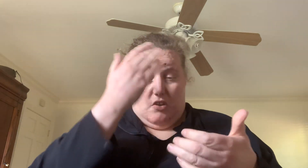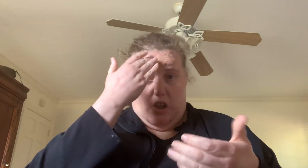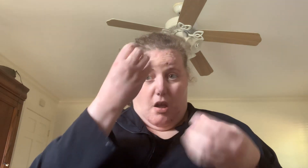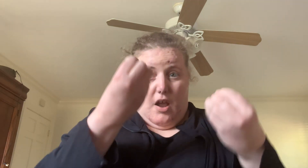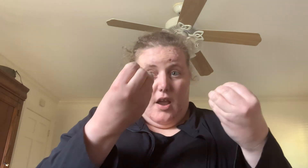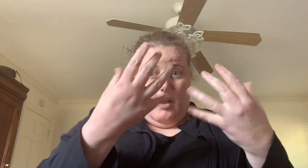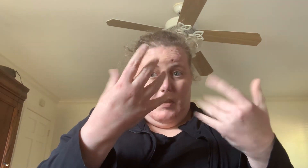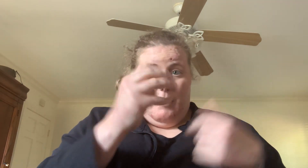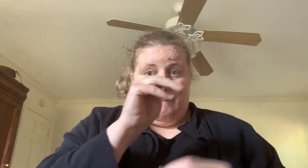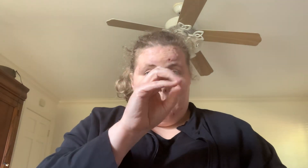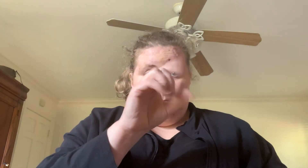of HCl